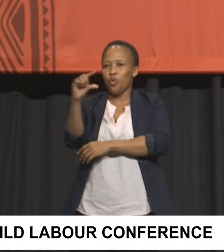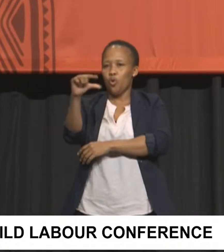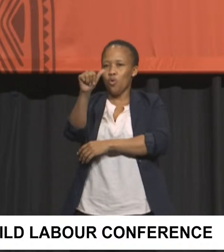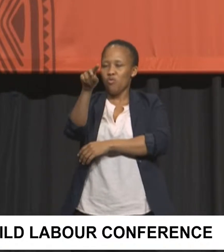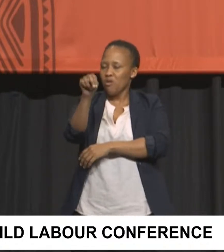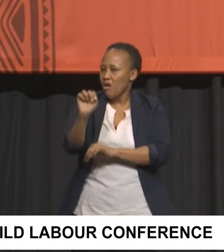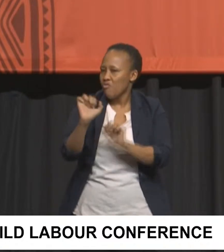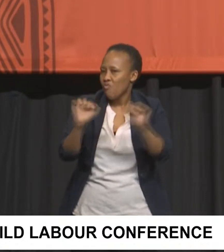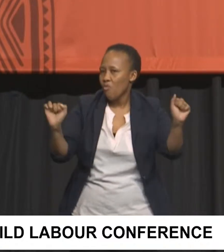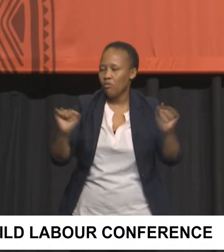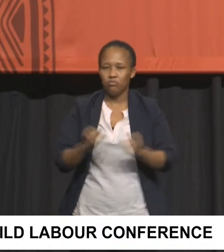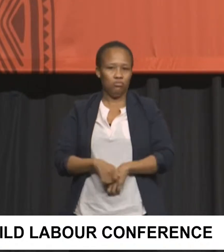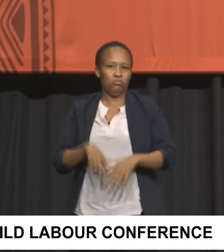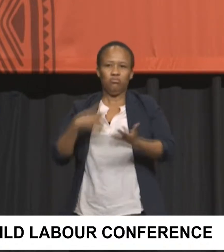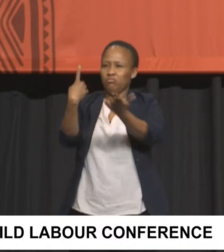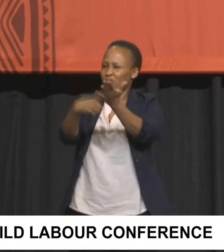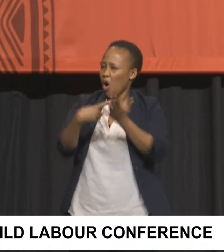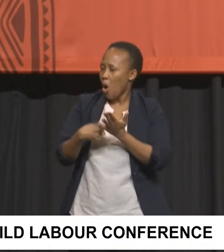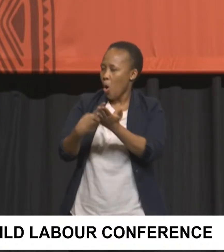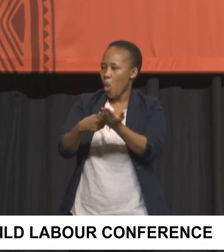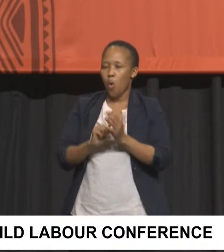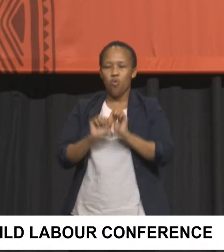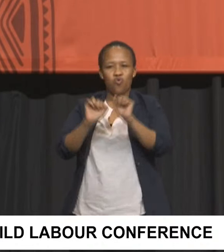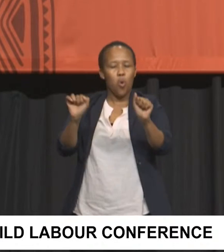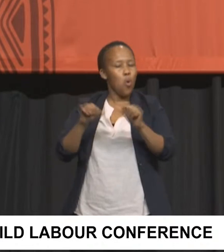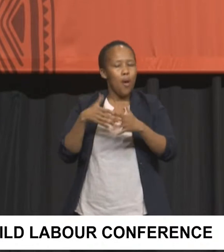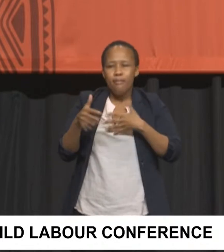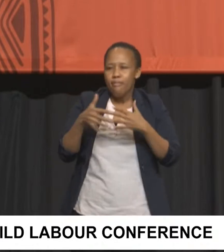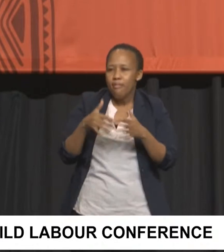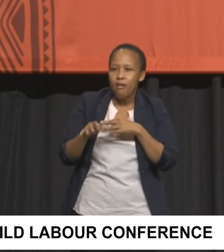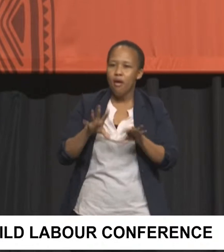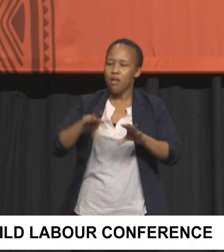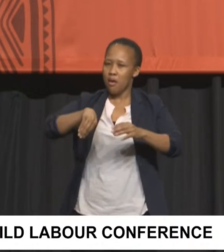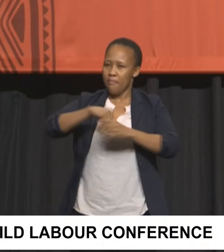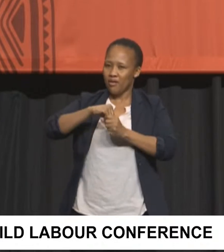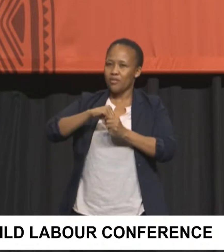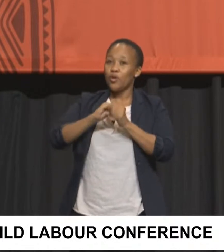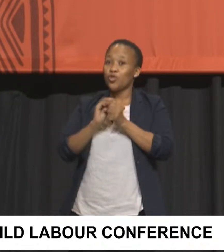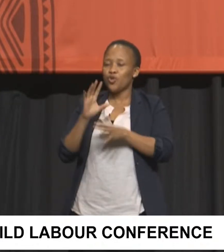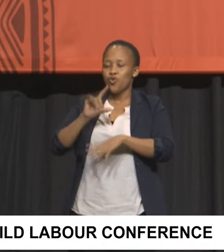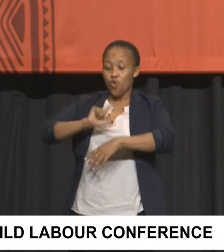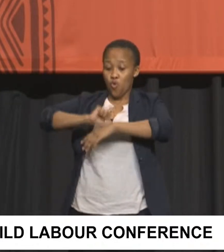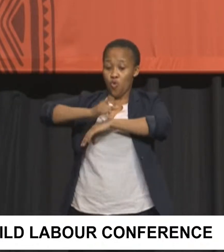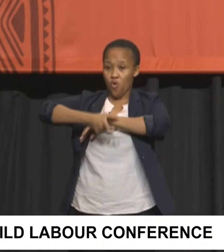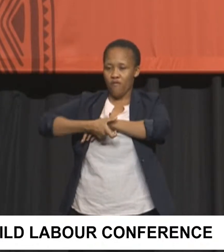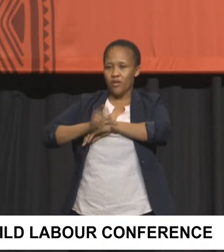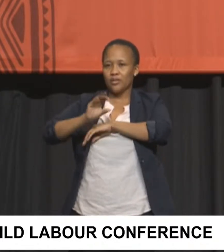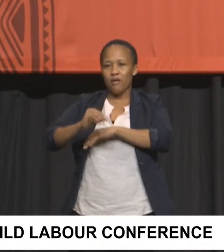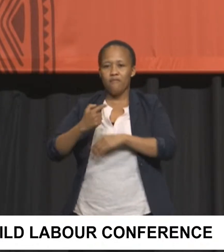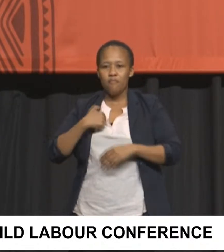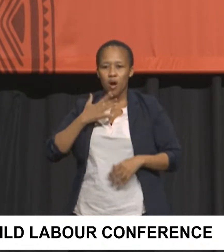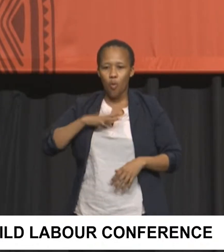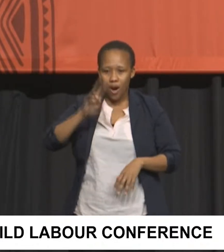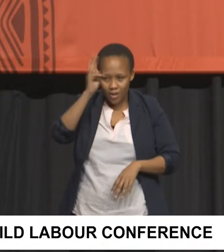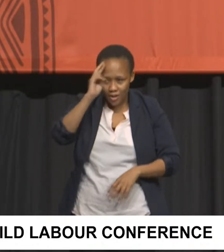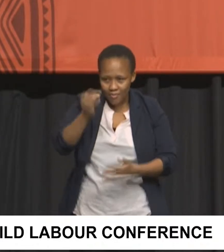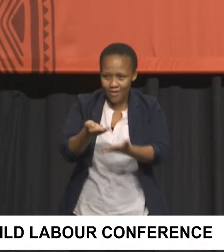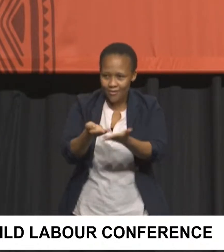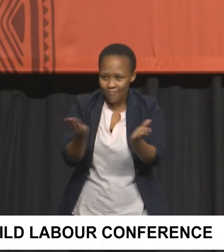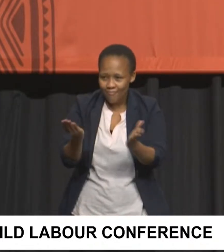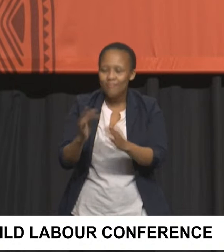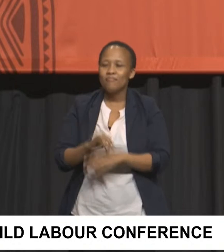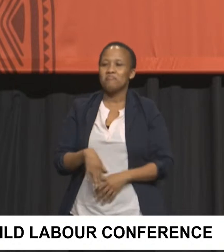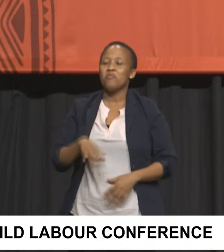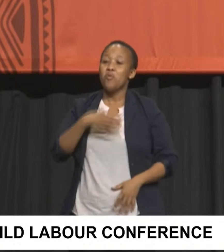your dialogues, and every level of participation that is part of this conference. I want to remind you all of what